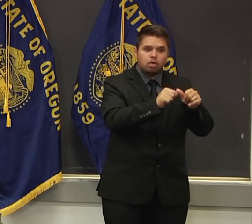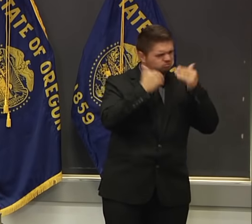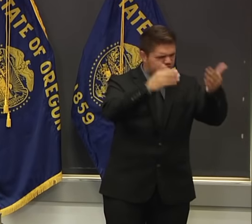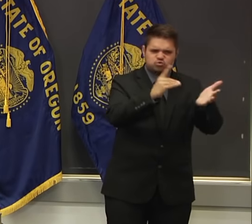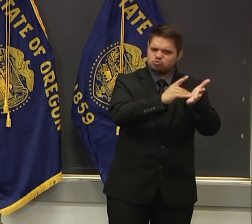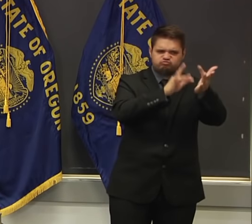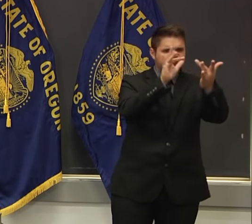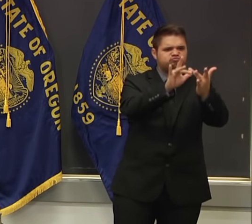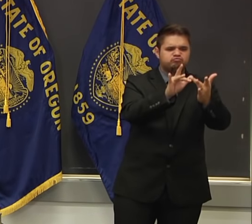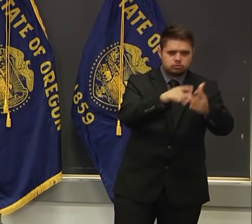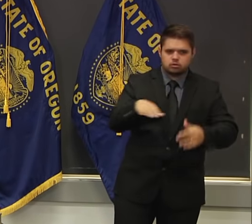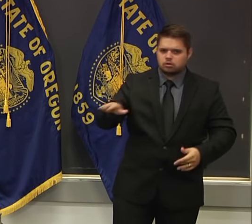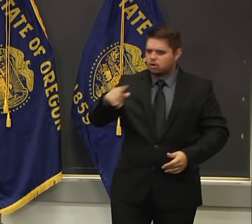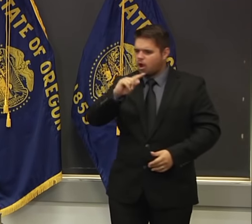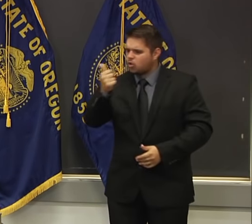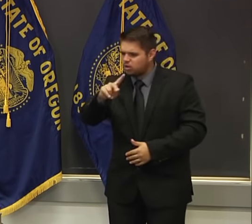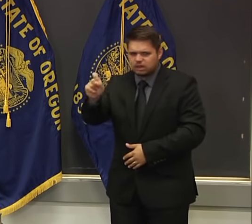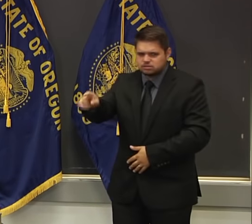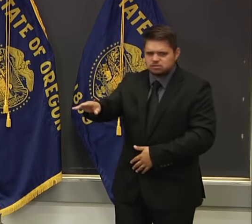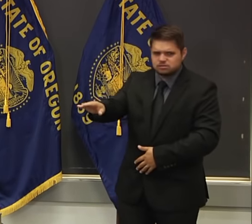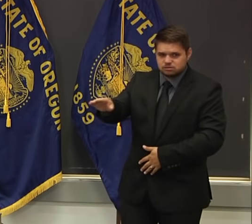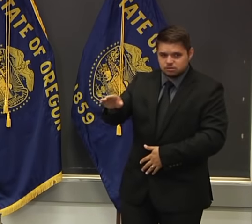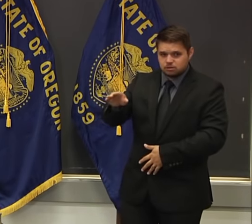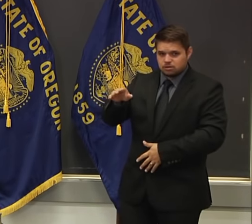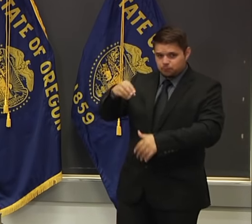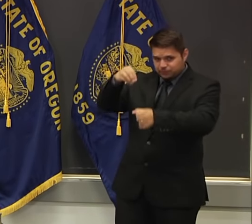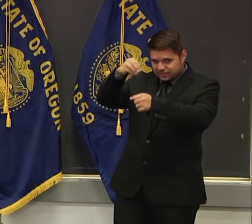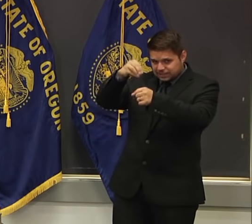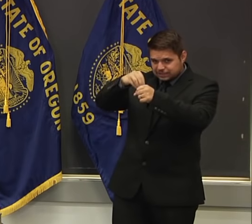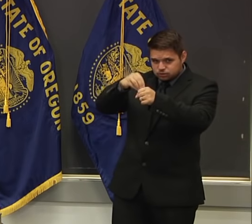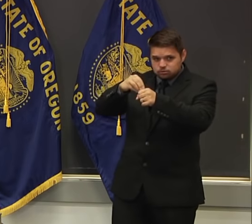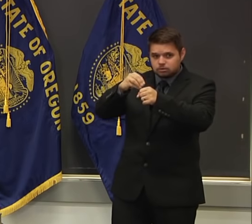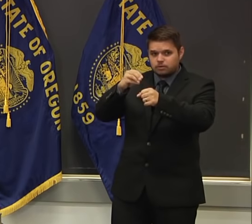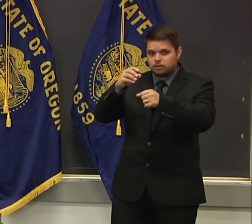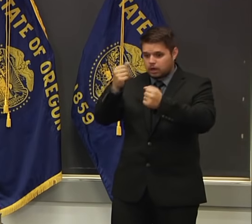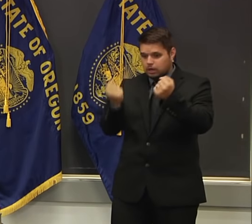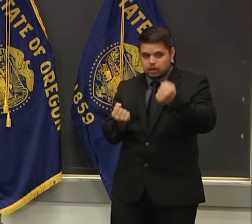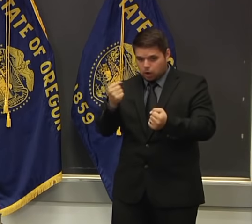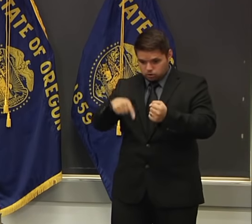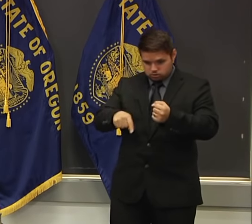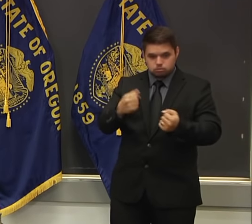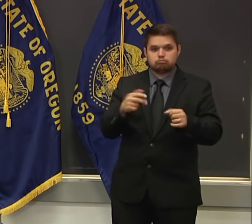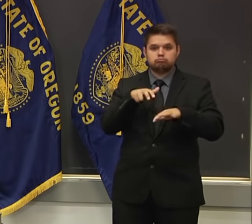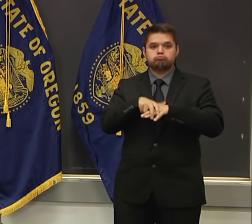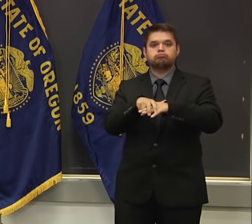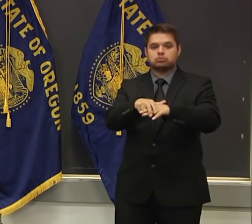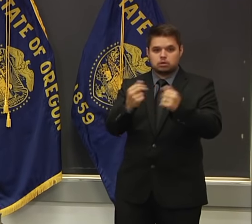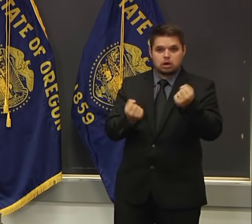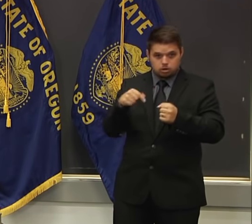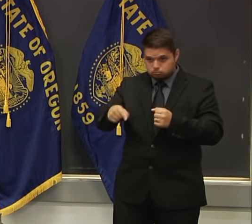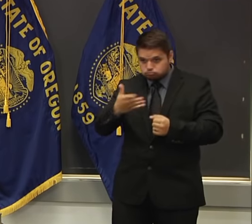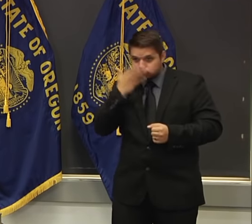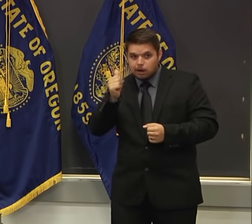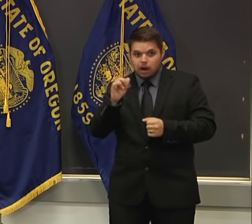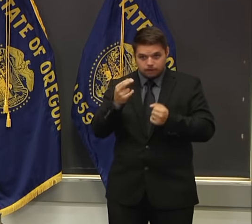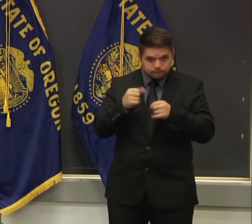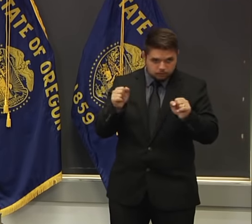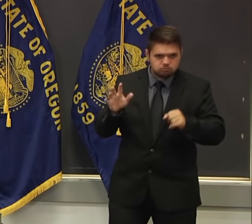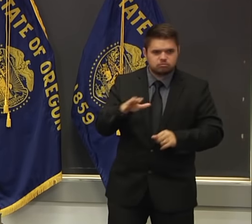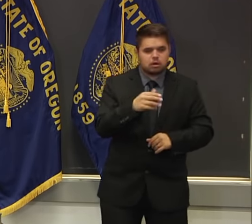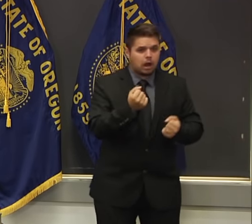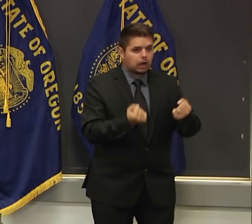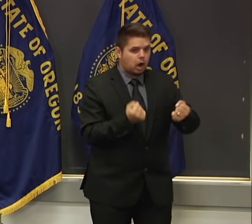vehicles? So if you are able to, I think most every car has a recirculate